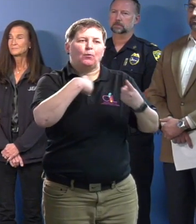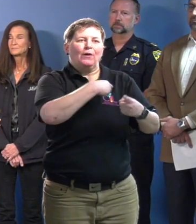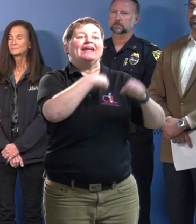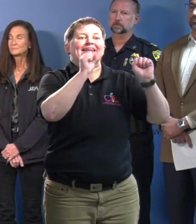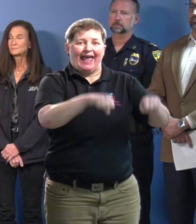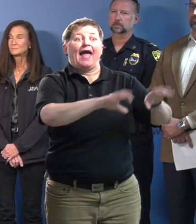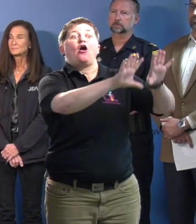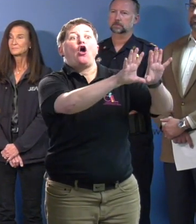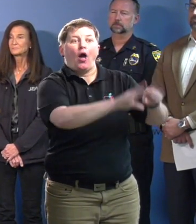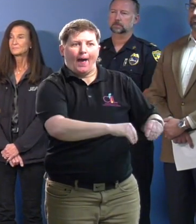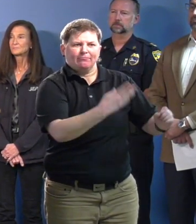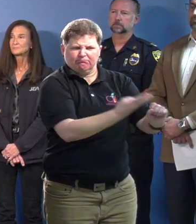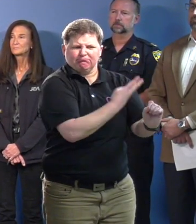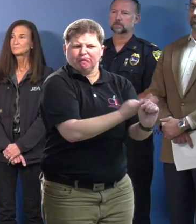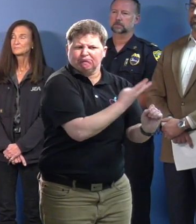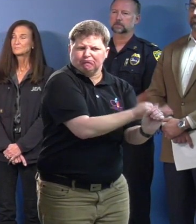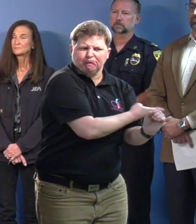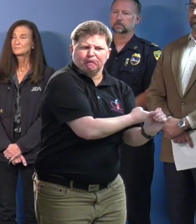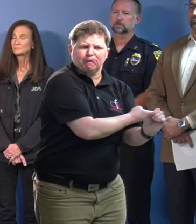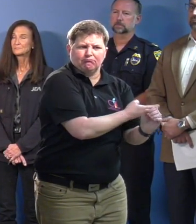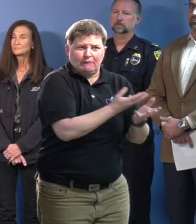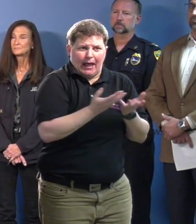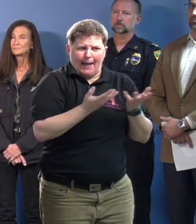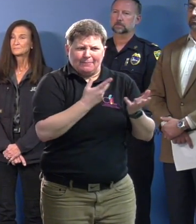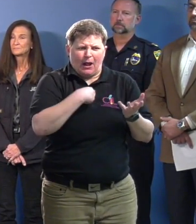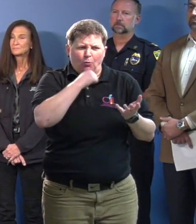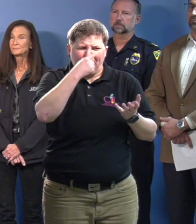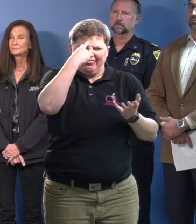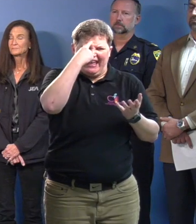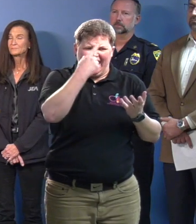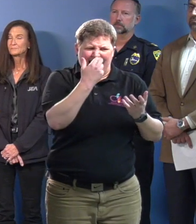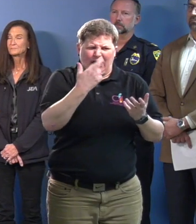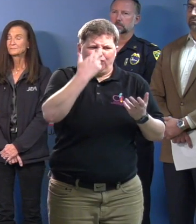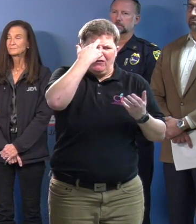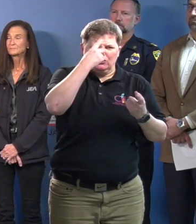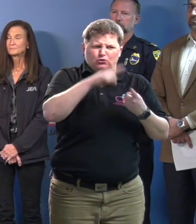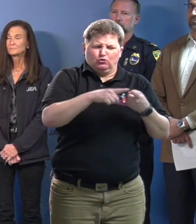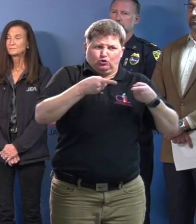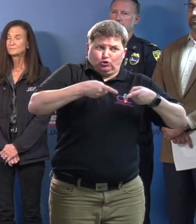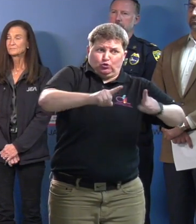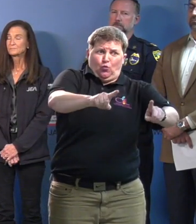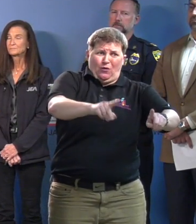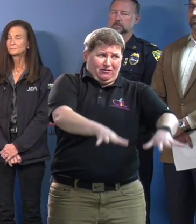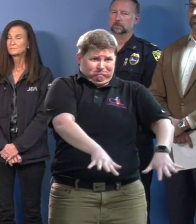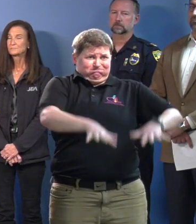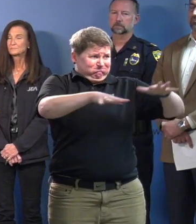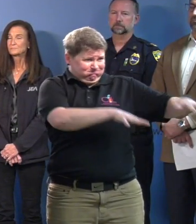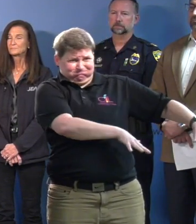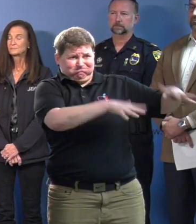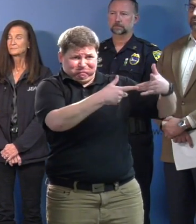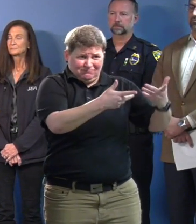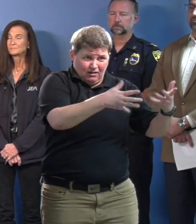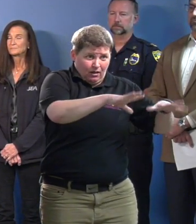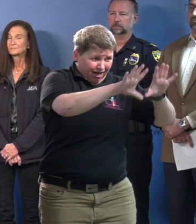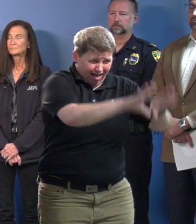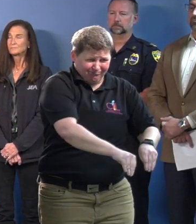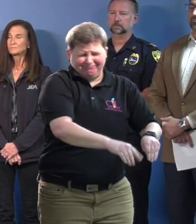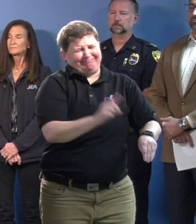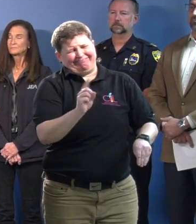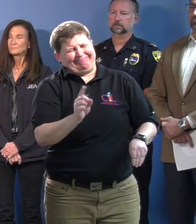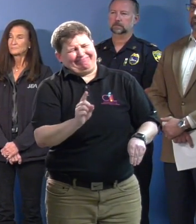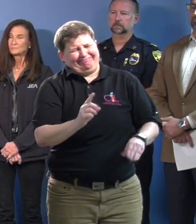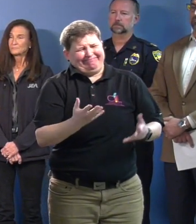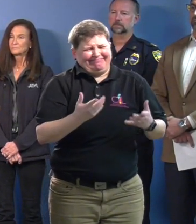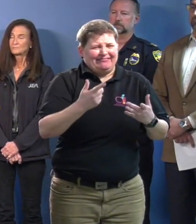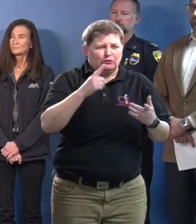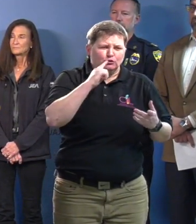there would be any reason to empty them in the middle of stormwaters. The whole reason they're there is to try to prevent those. So these have